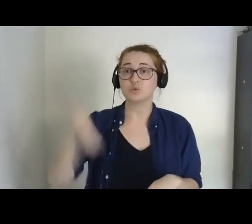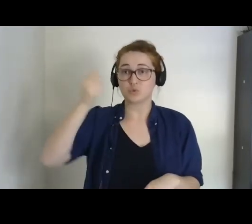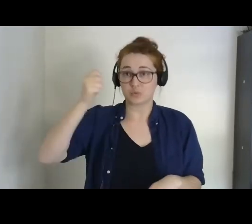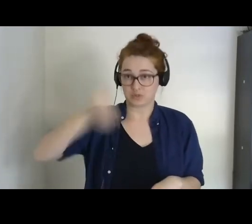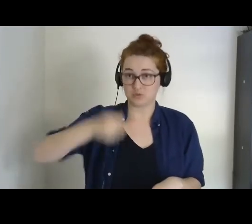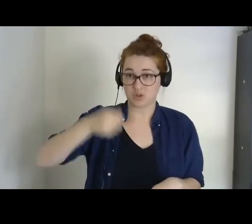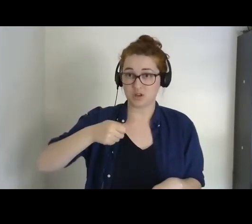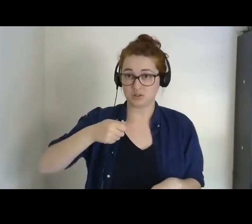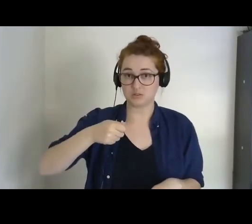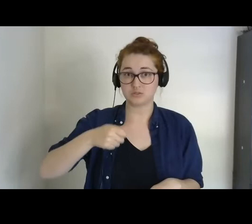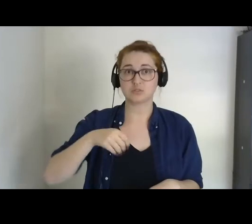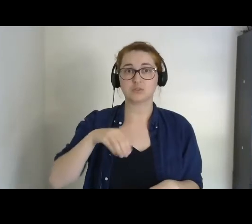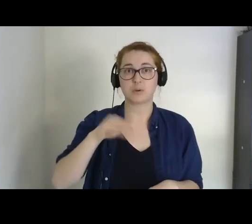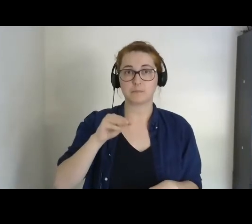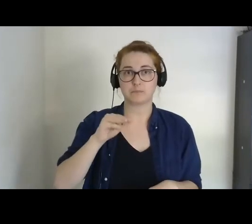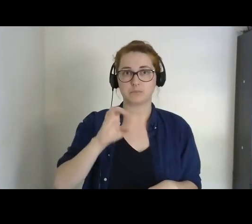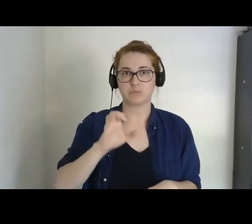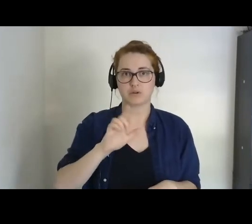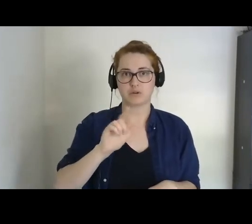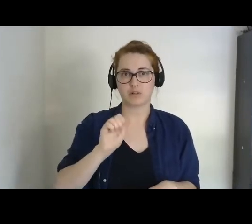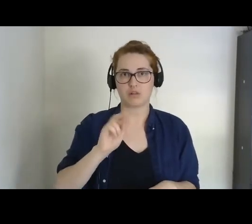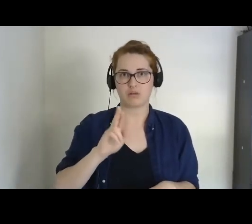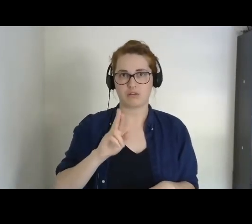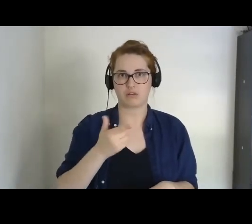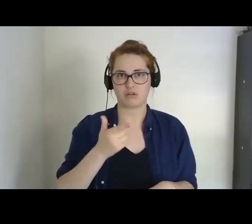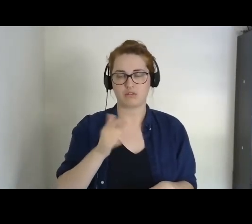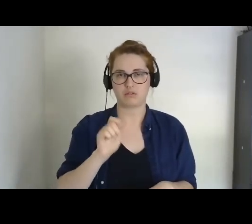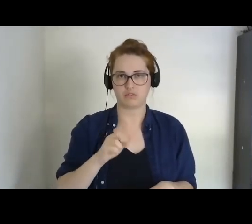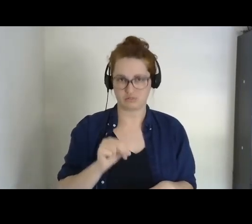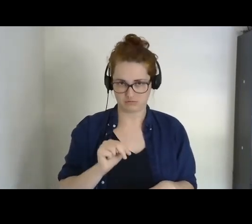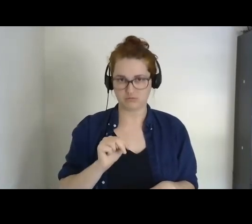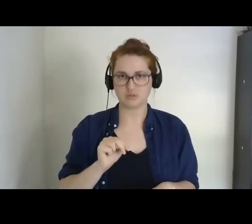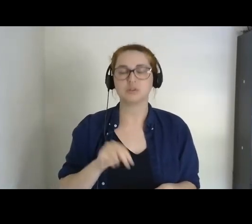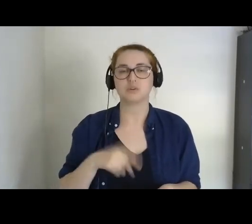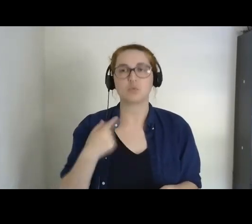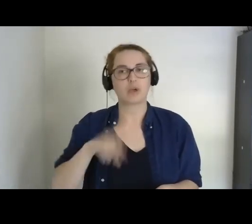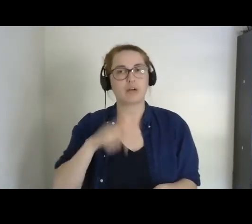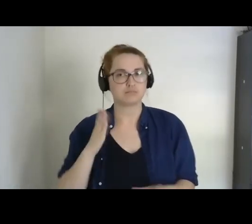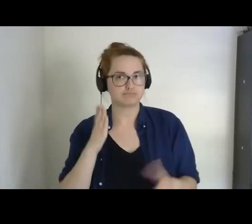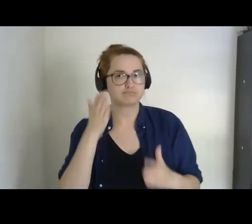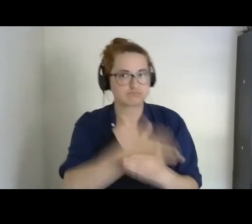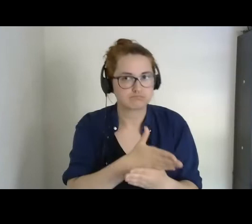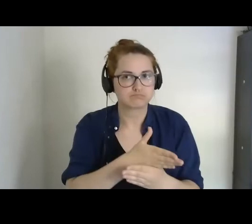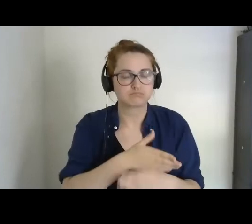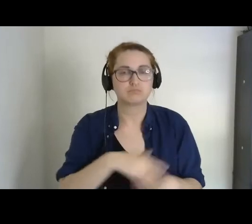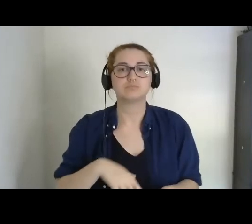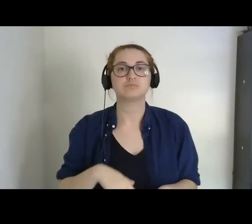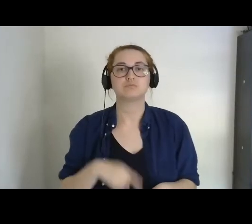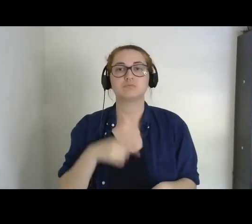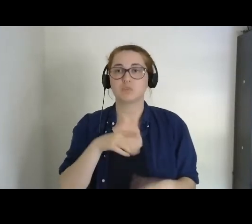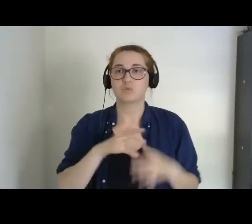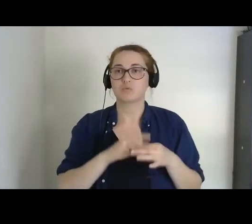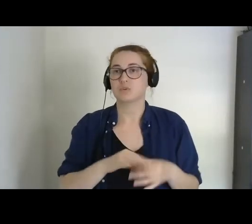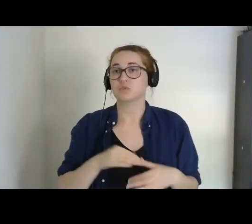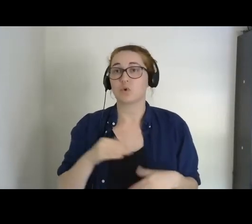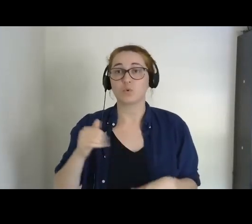McLaughlin, and it was with LEAF that we intervened in this case. And again, DAI was related to a woman with an intellectual